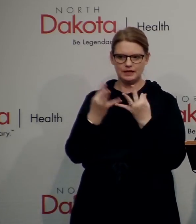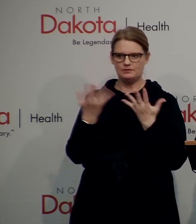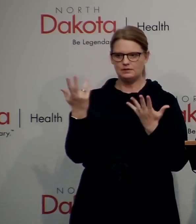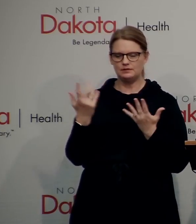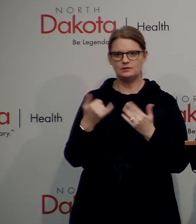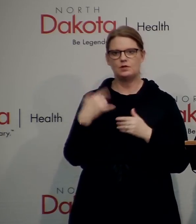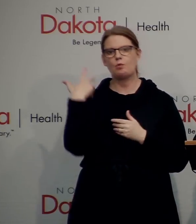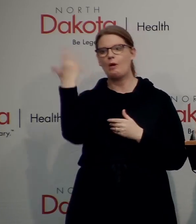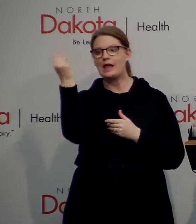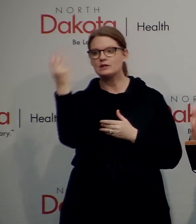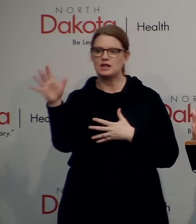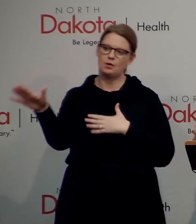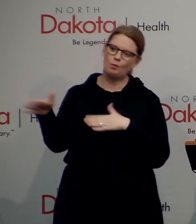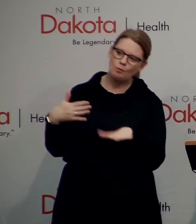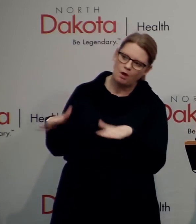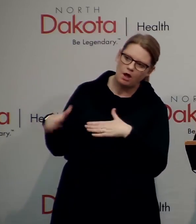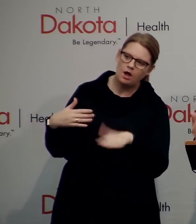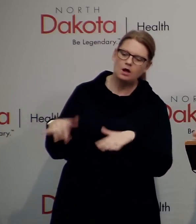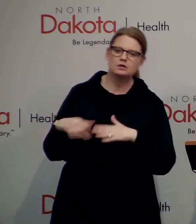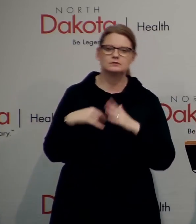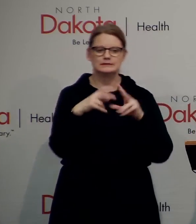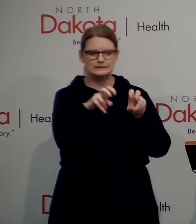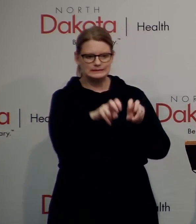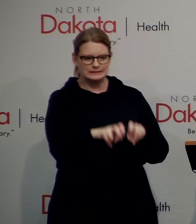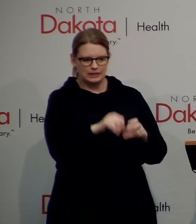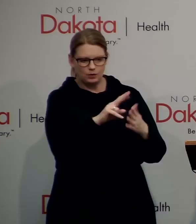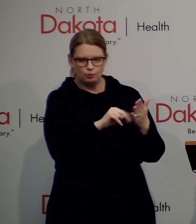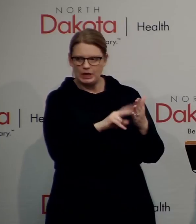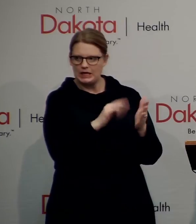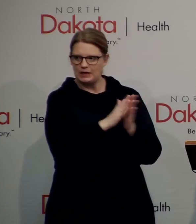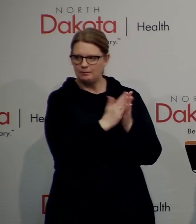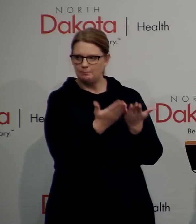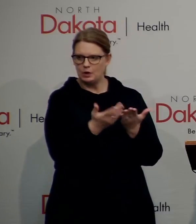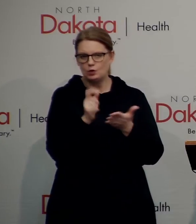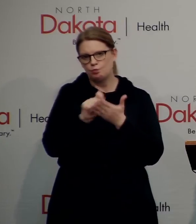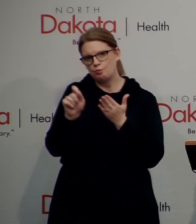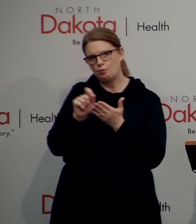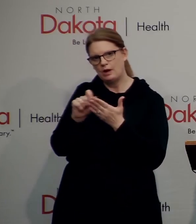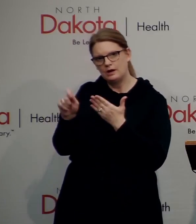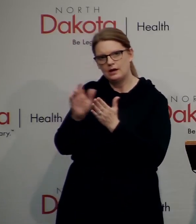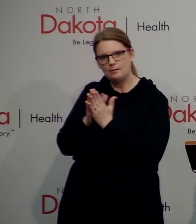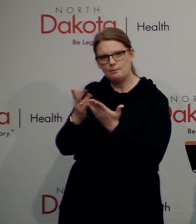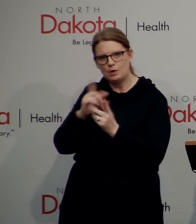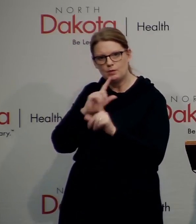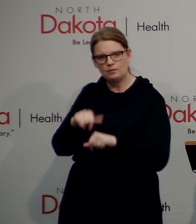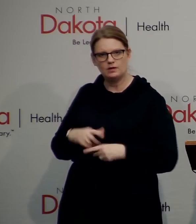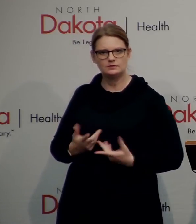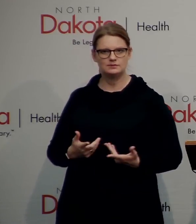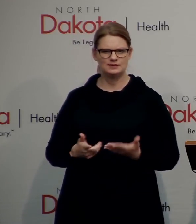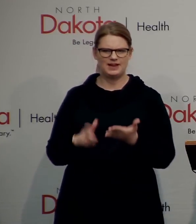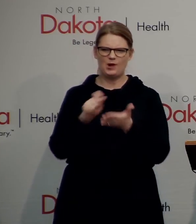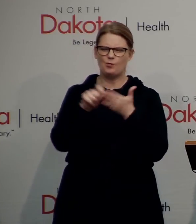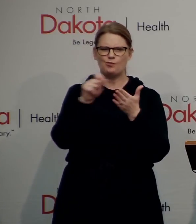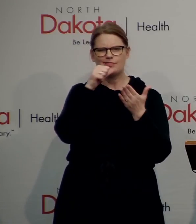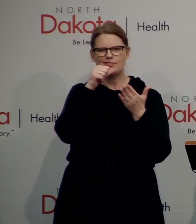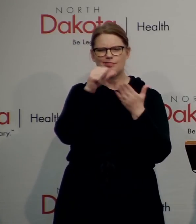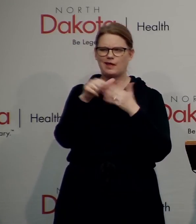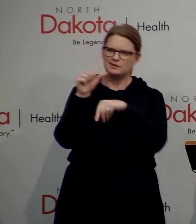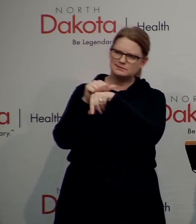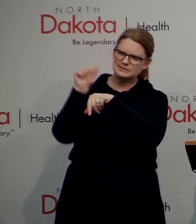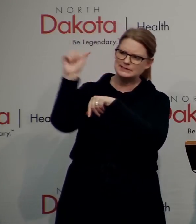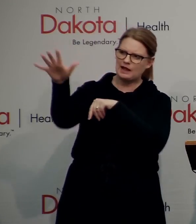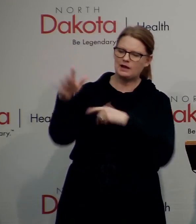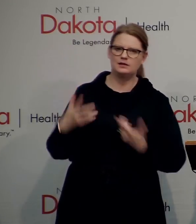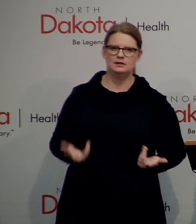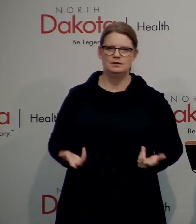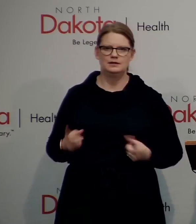that's taking a walk, whether it's reading a book, whether it's writing a book report, whether I said write a letter to somebody that's made a difference in your life, there's things that we can